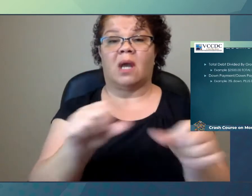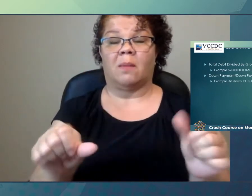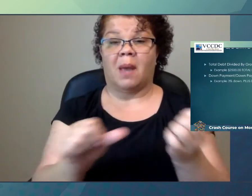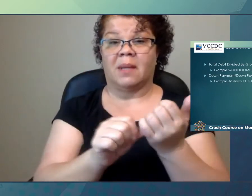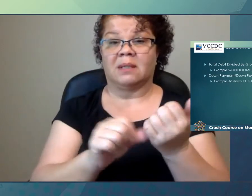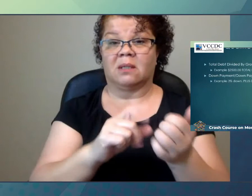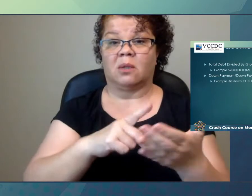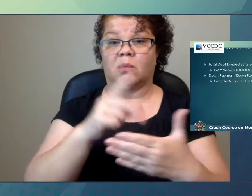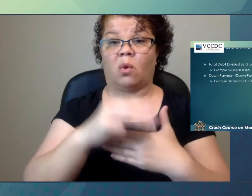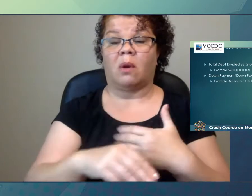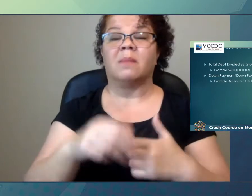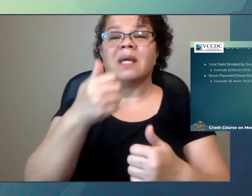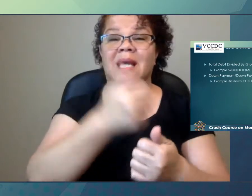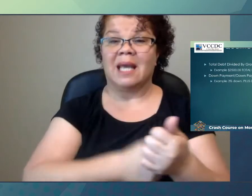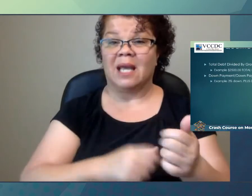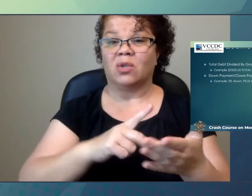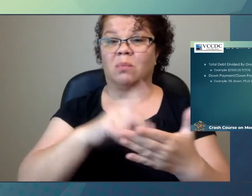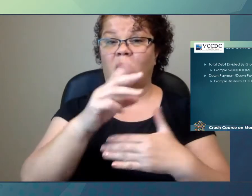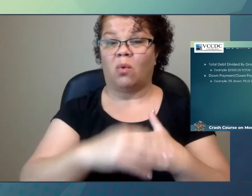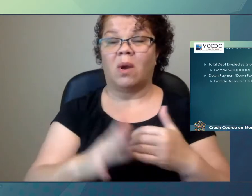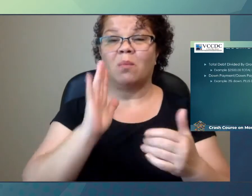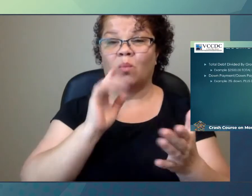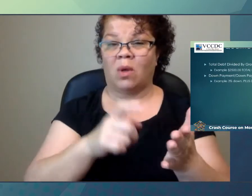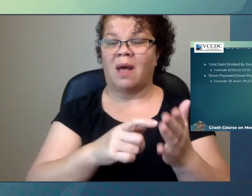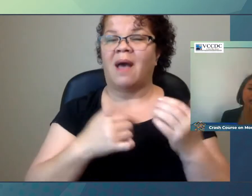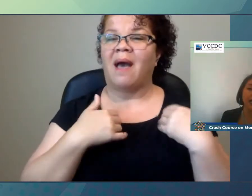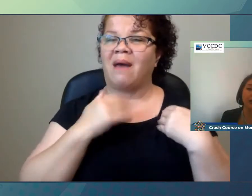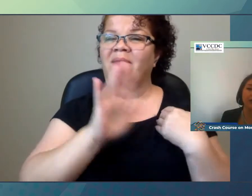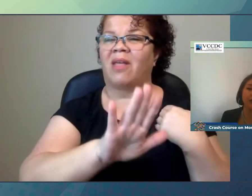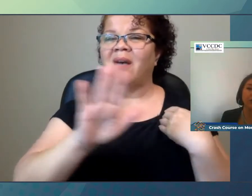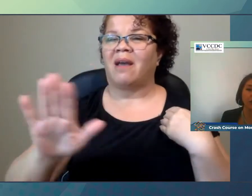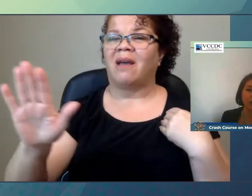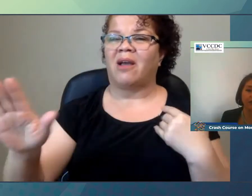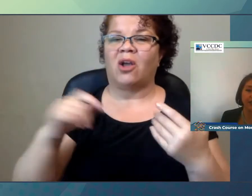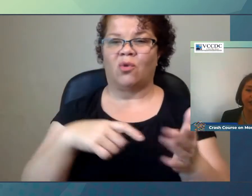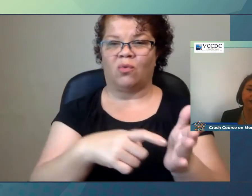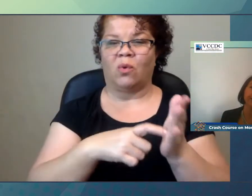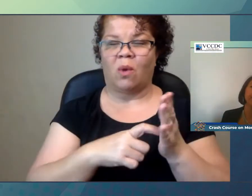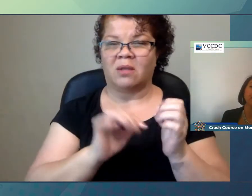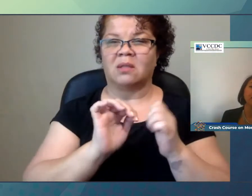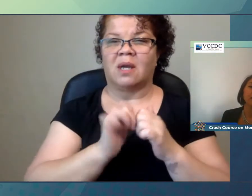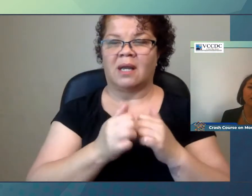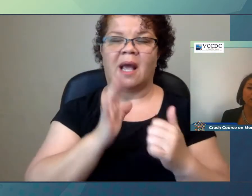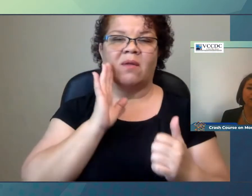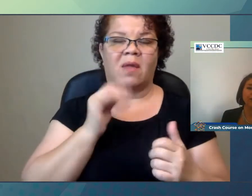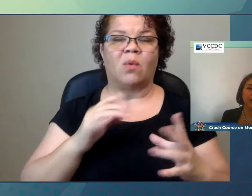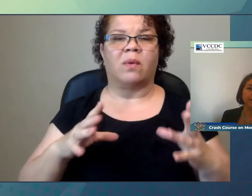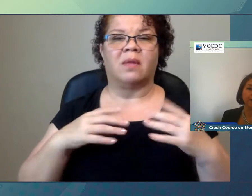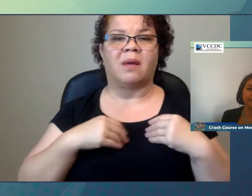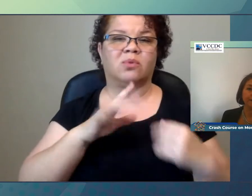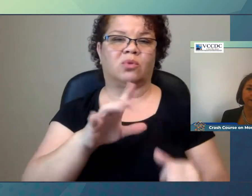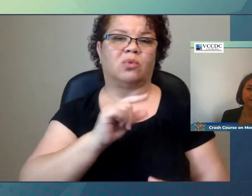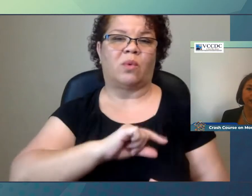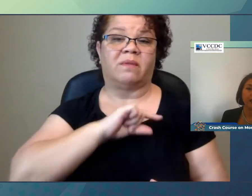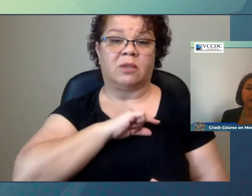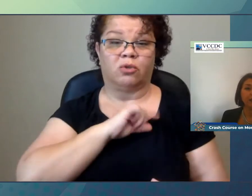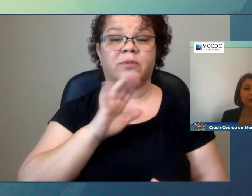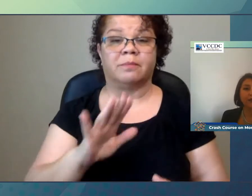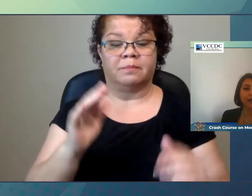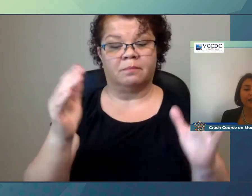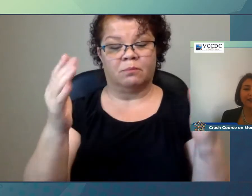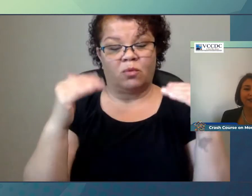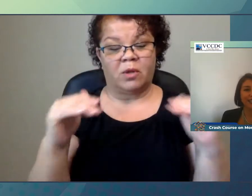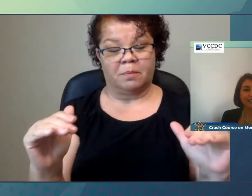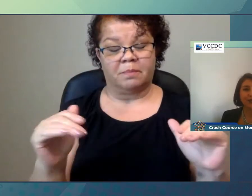each down payment assistance program usually has their own requirements as to how they will qualify you. Moving on.